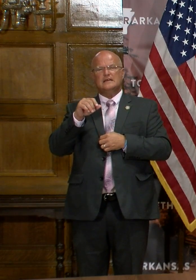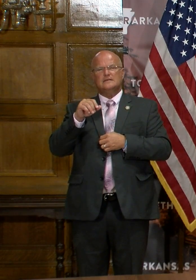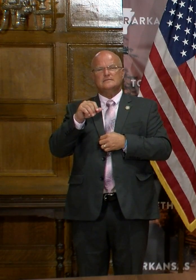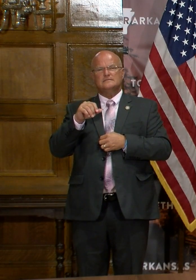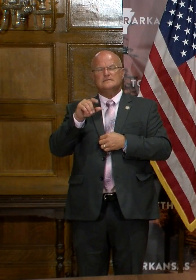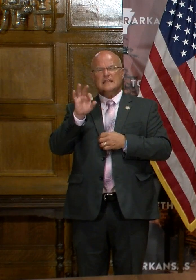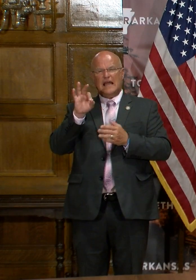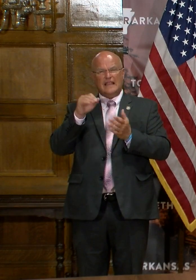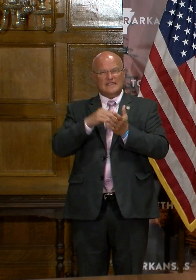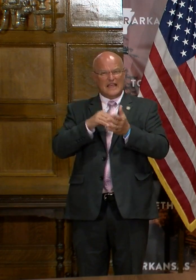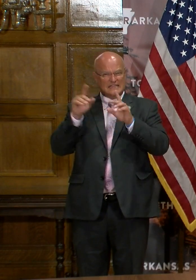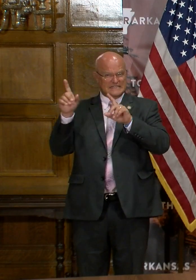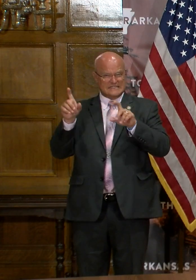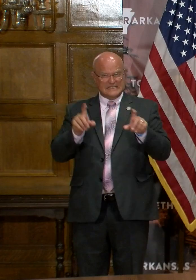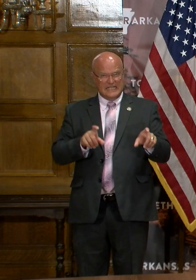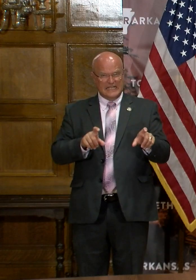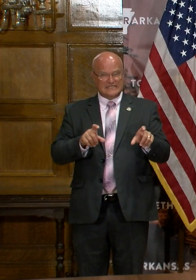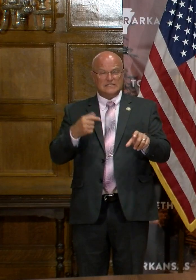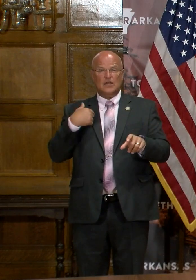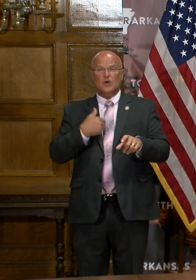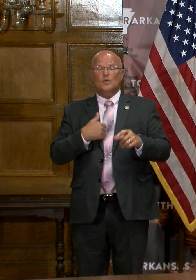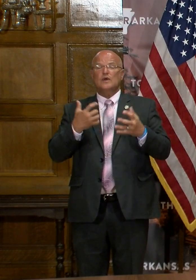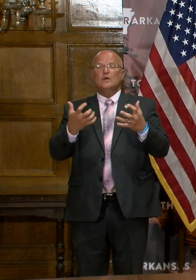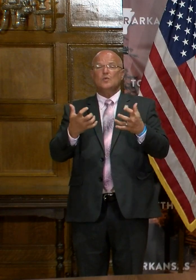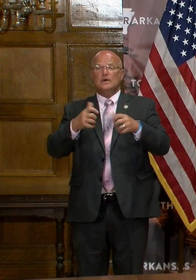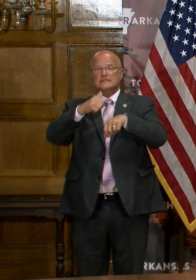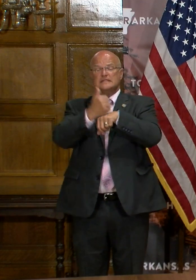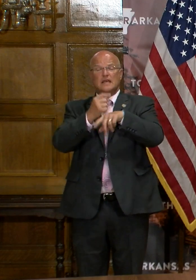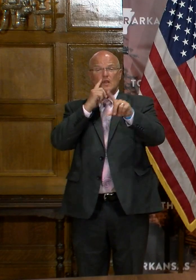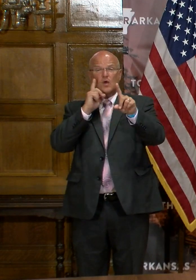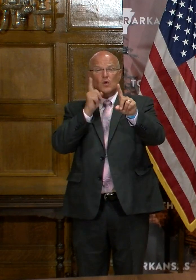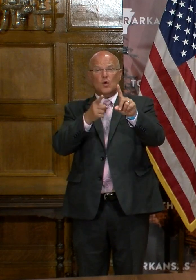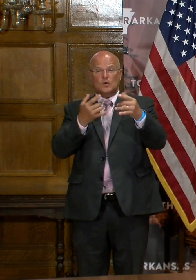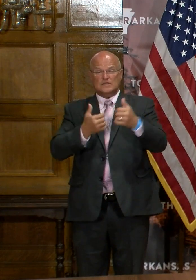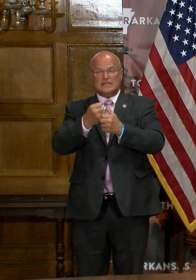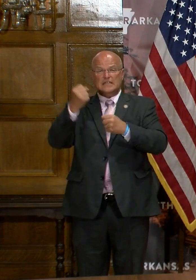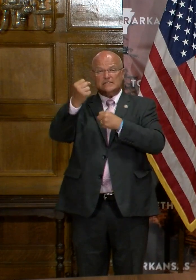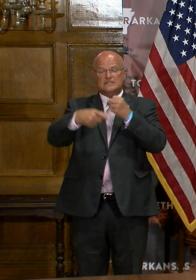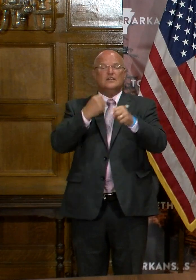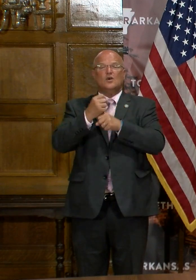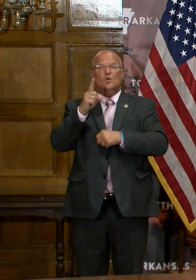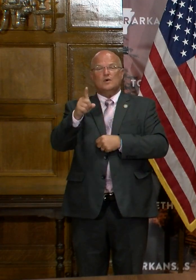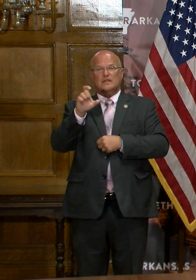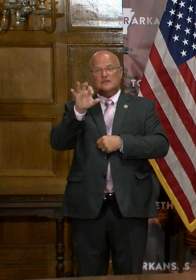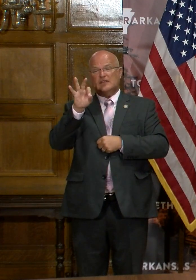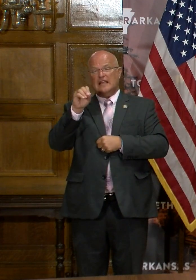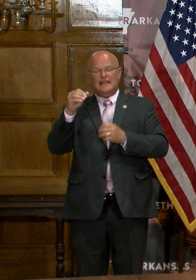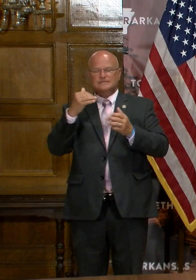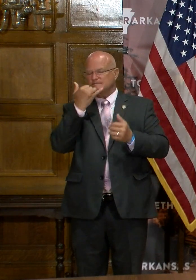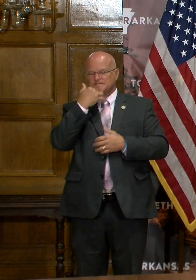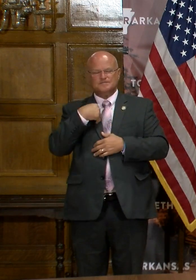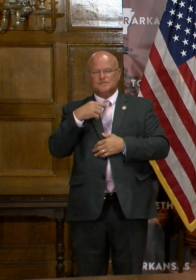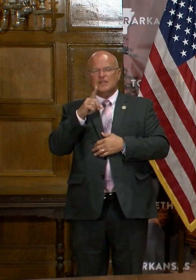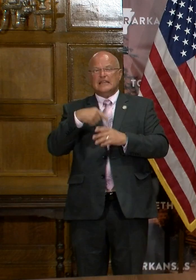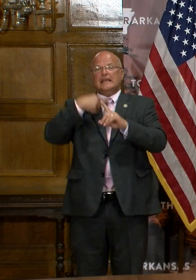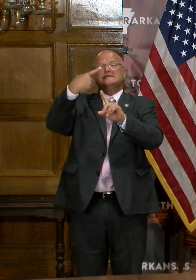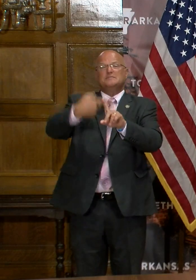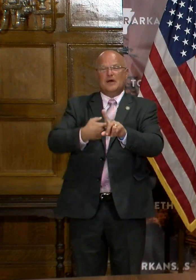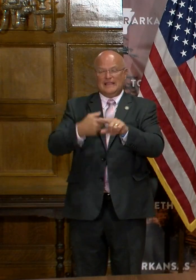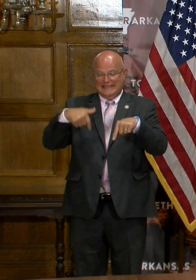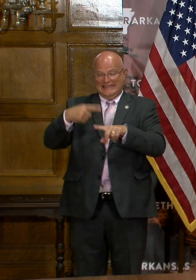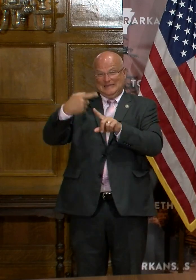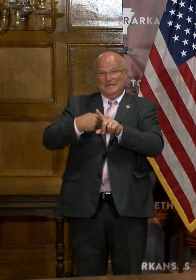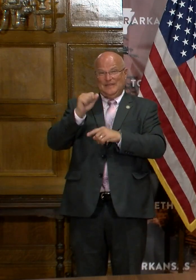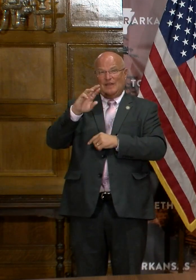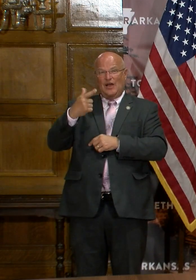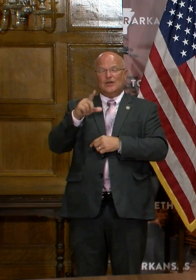990,000 tests. We want to be able to set a goal for this next year of 190,000, not next year, but next month, this